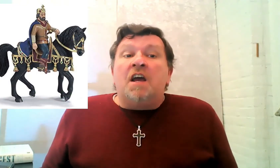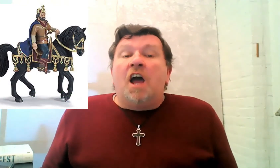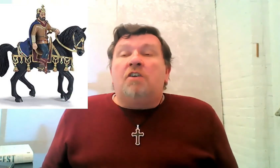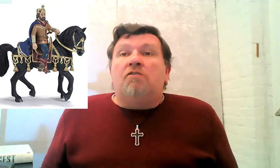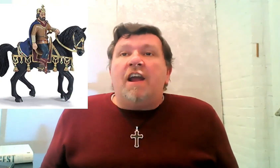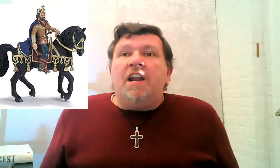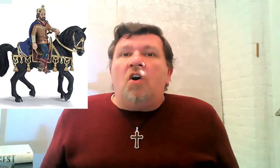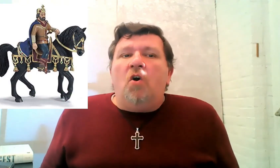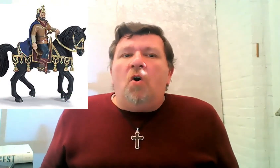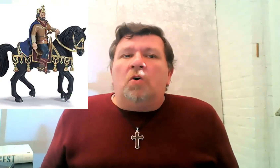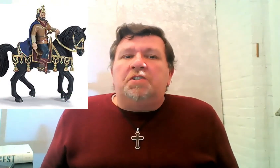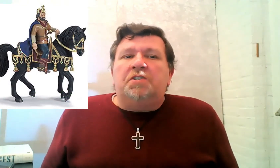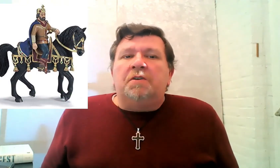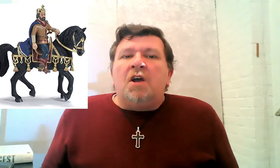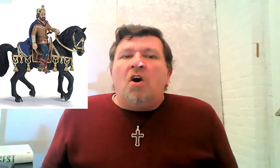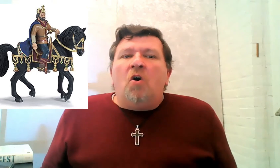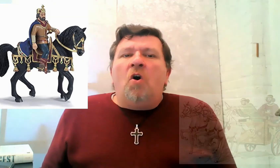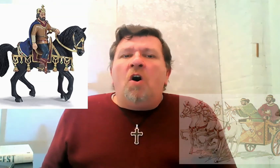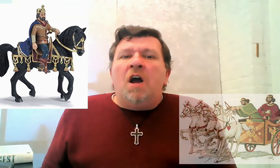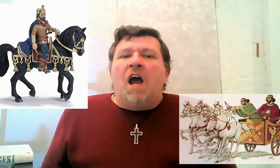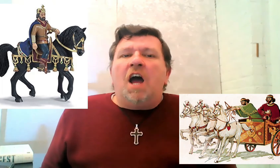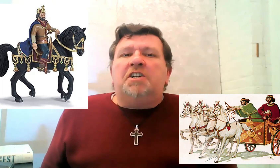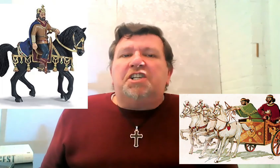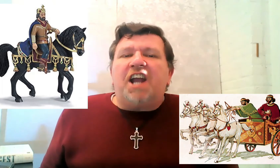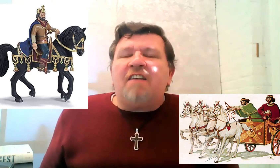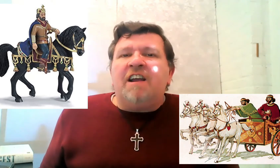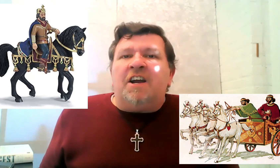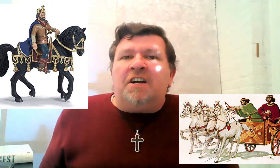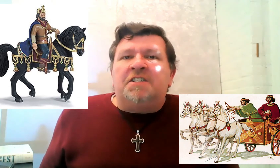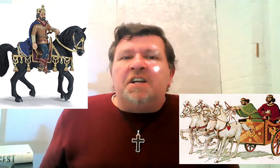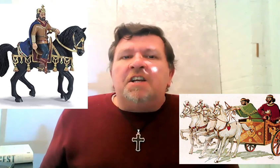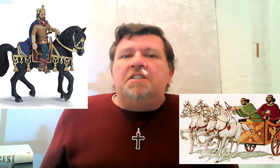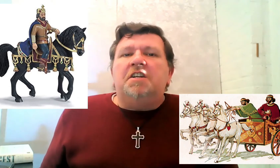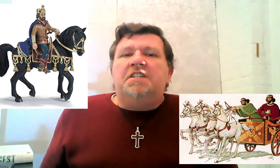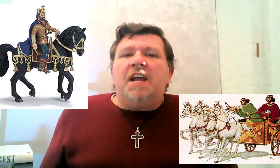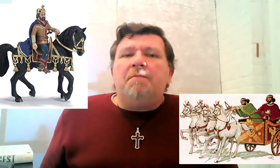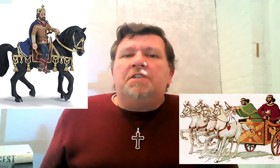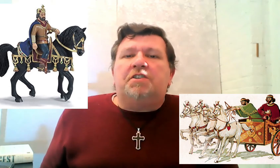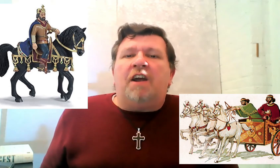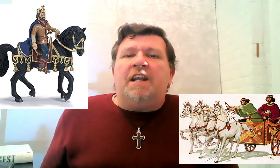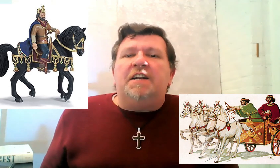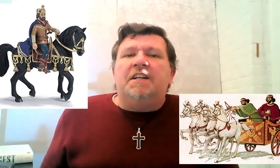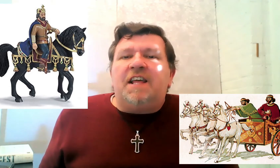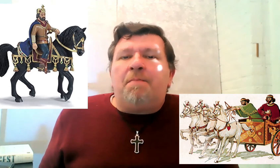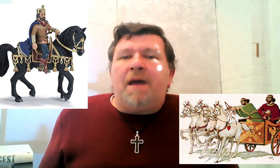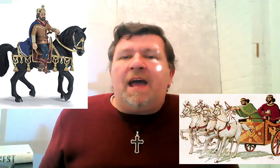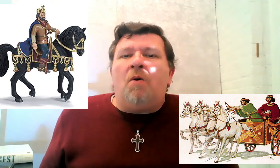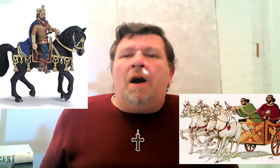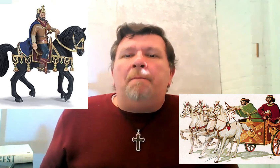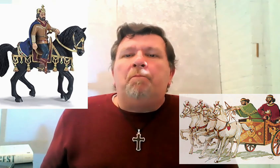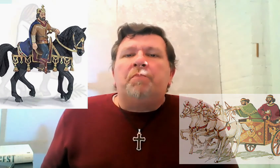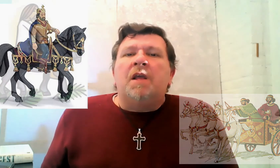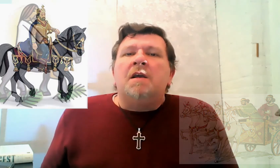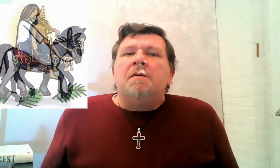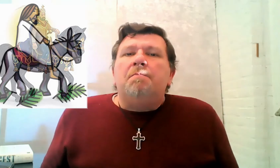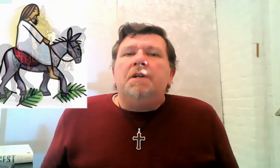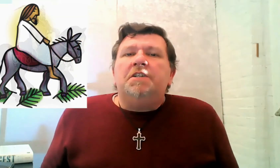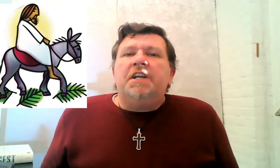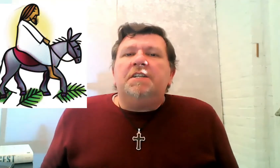a great horse or a chariot to demonstrate their power. But